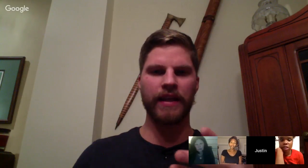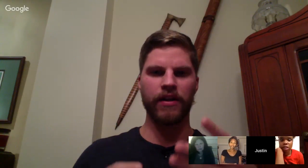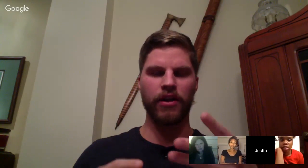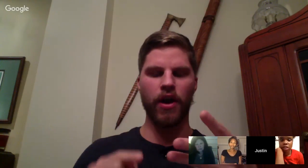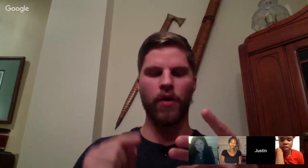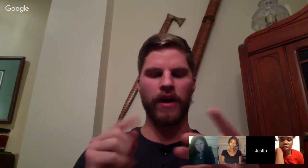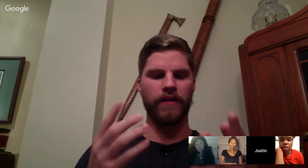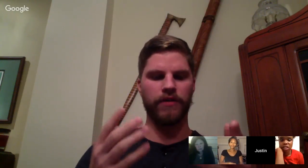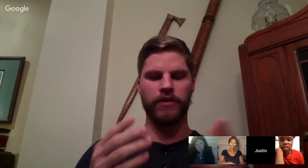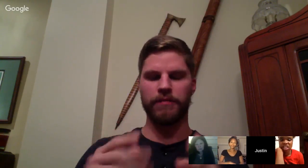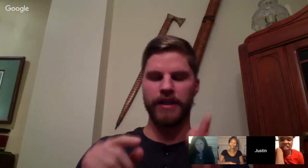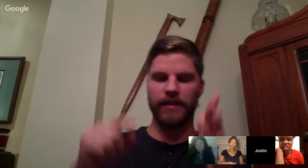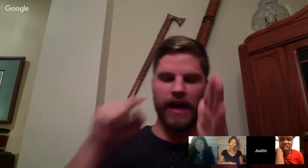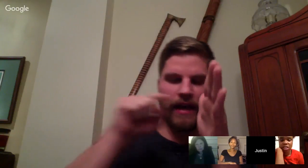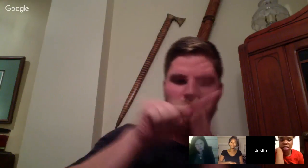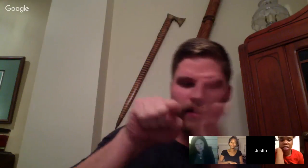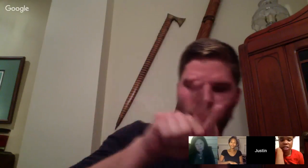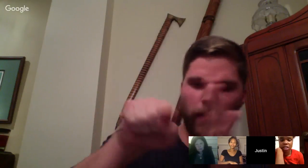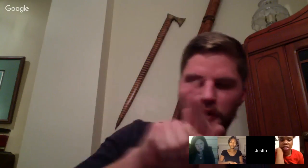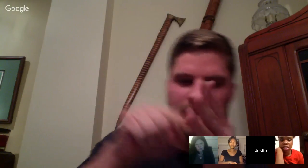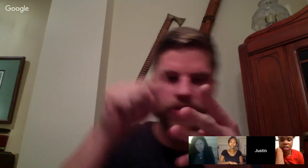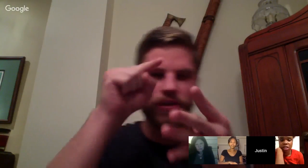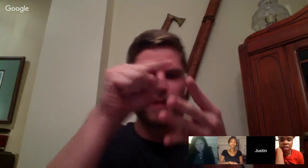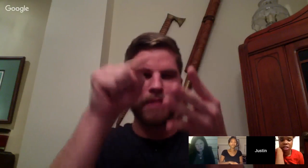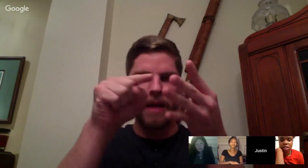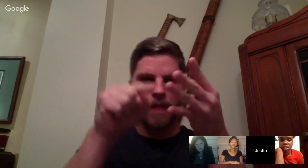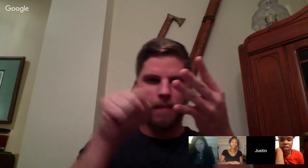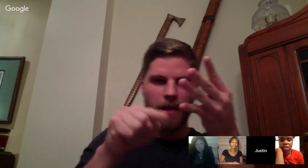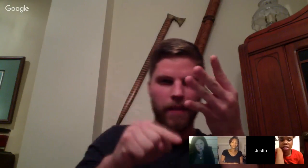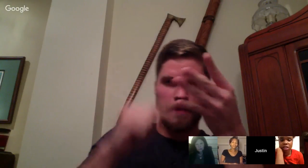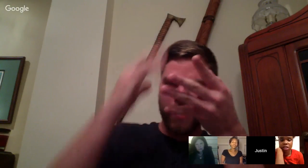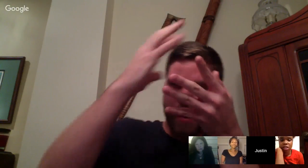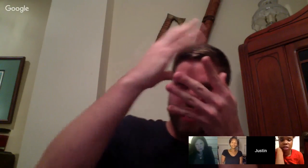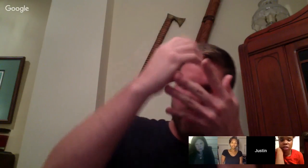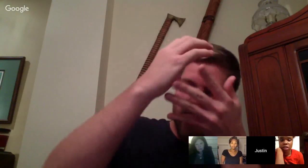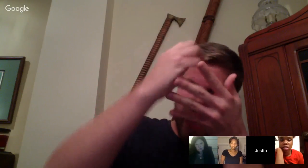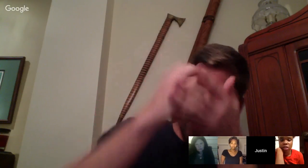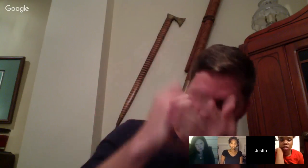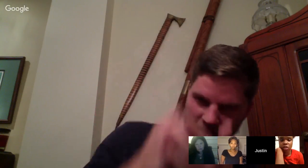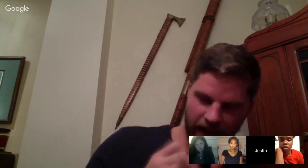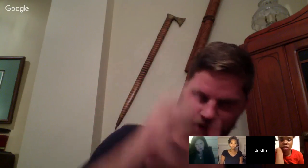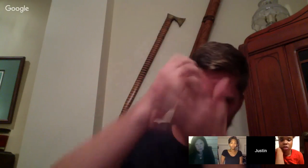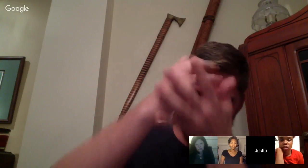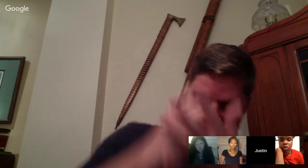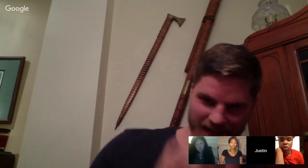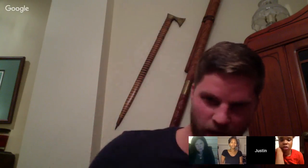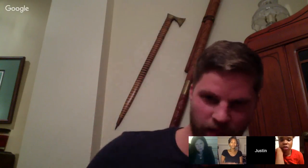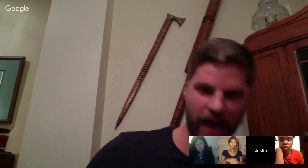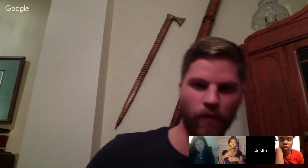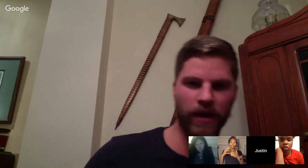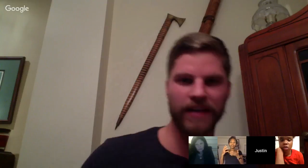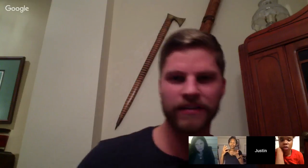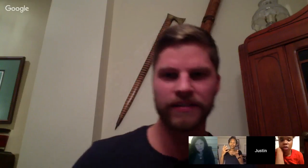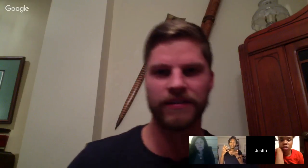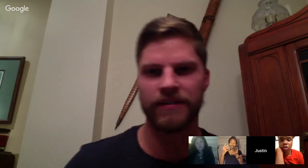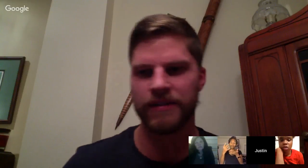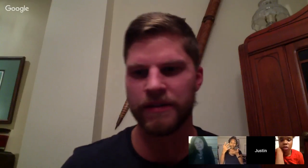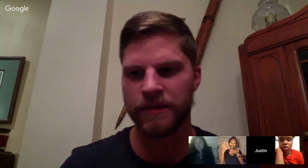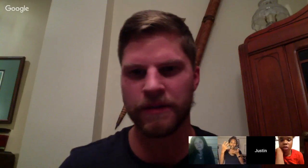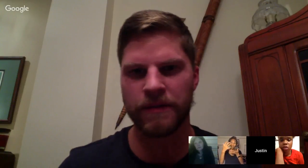I didn't know if you could be like, you know, I'm researching, and then kind of collect down that way.